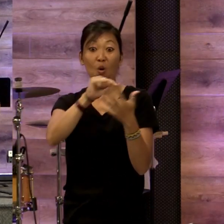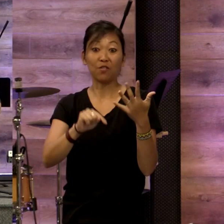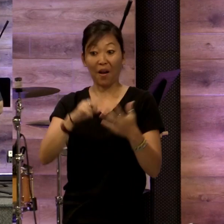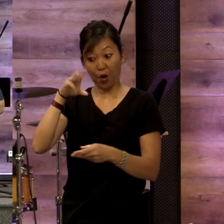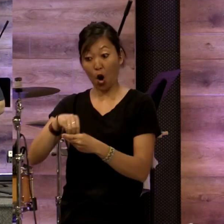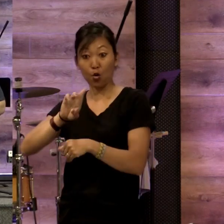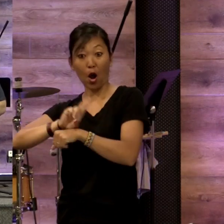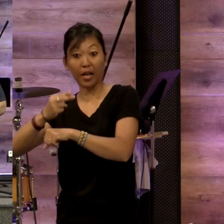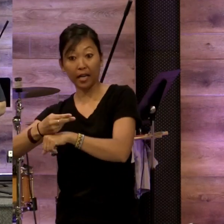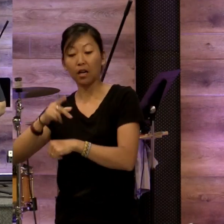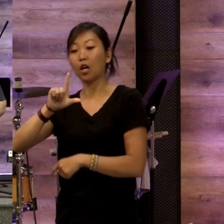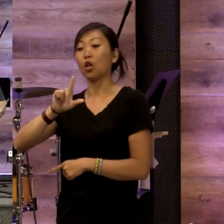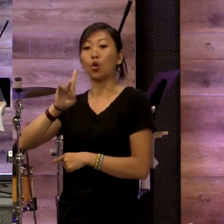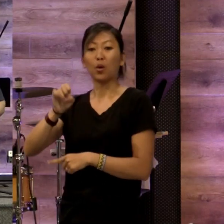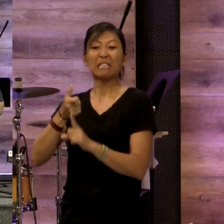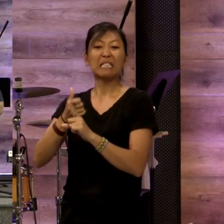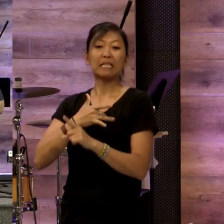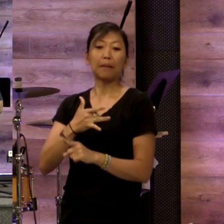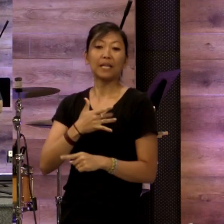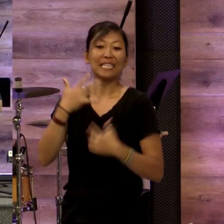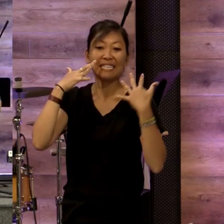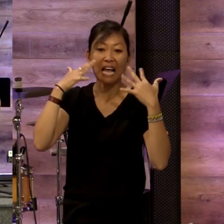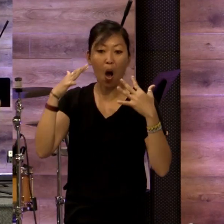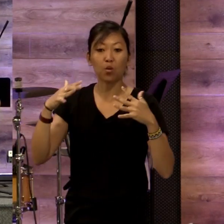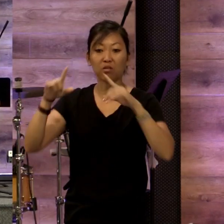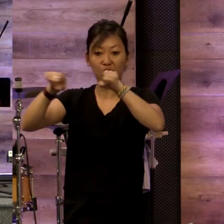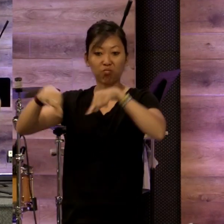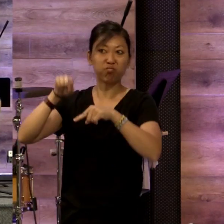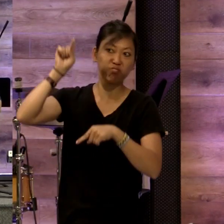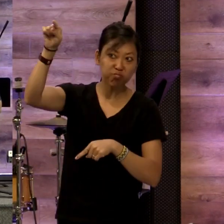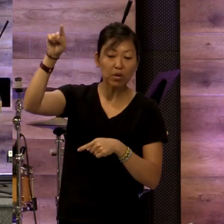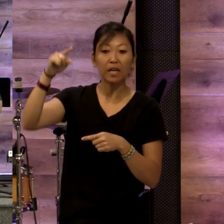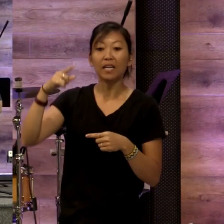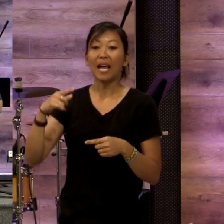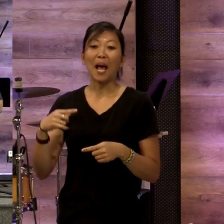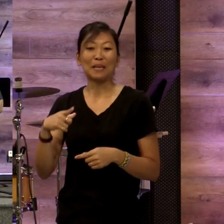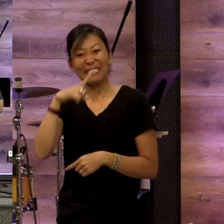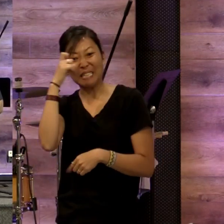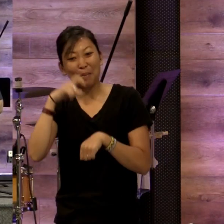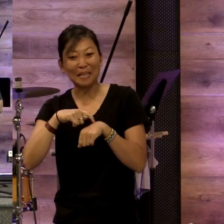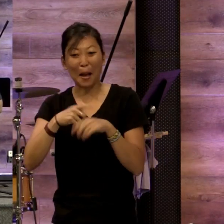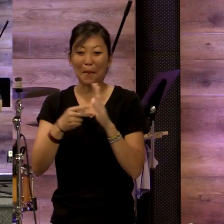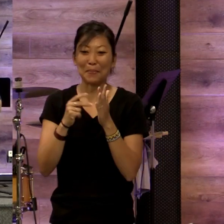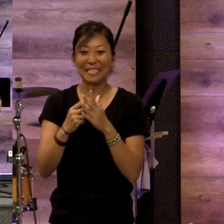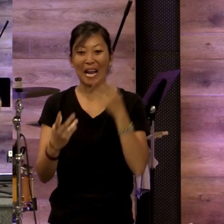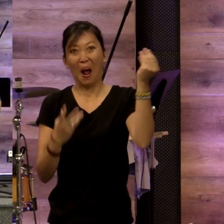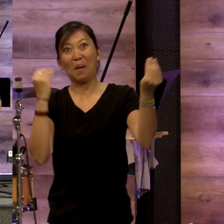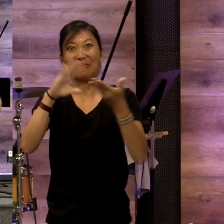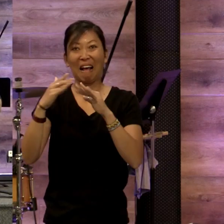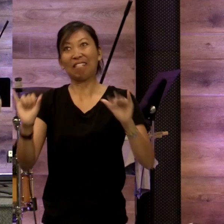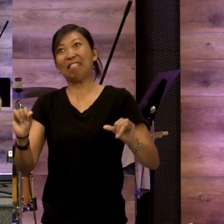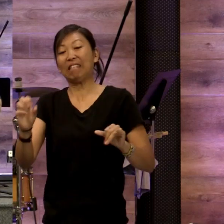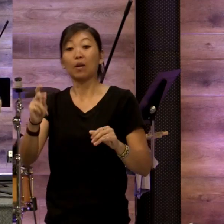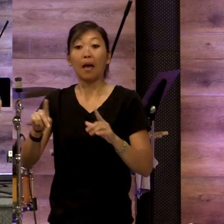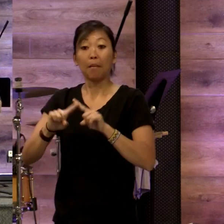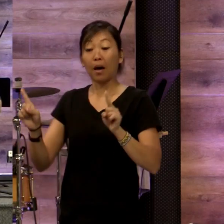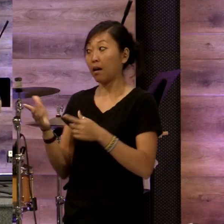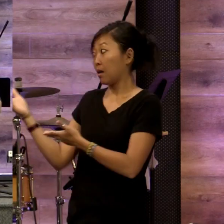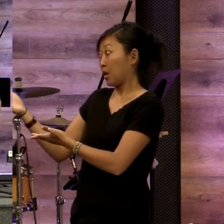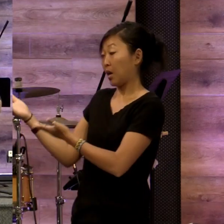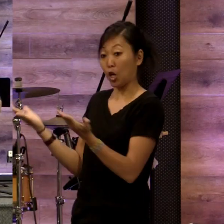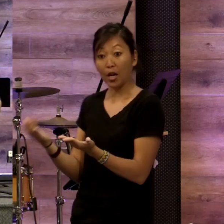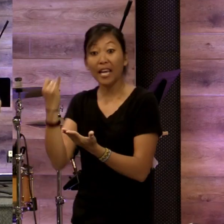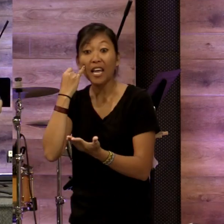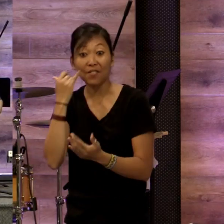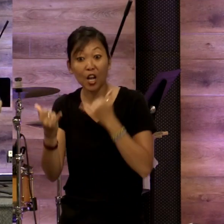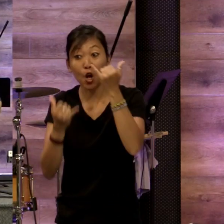Luke runs the soundboard a lot, but it's summer, and so it's hard to get everybody here. I wanted to let you know that they're here in case you get a call